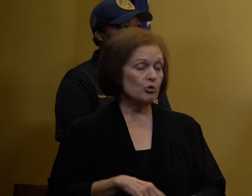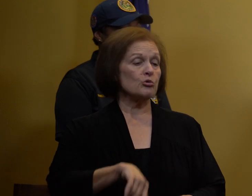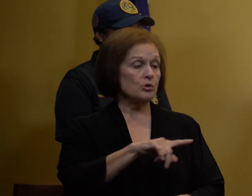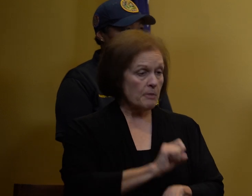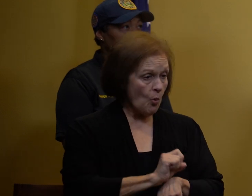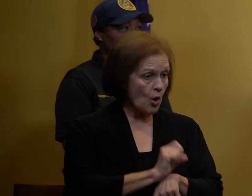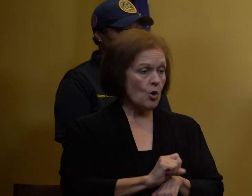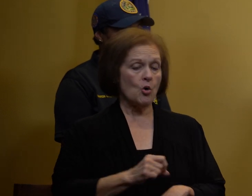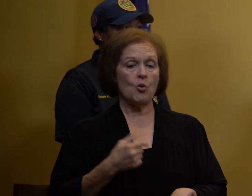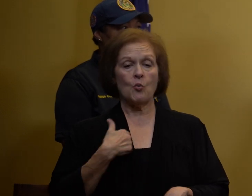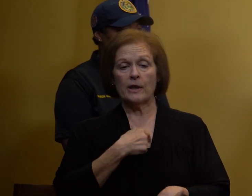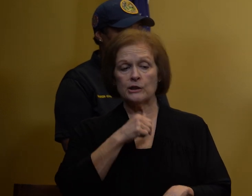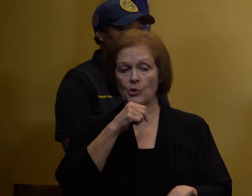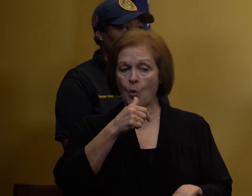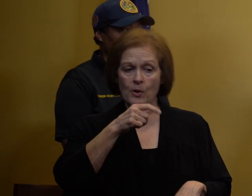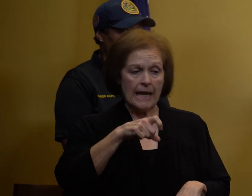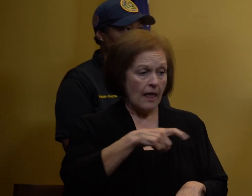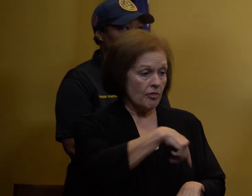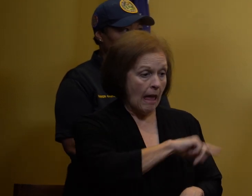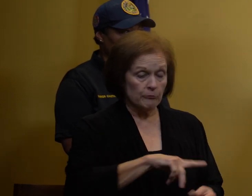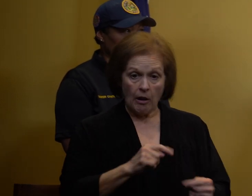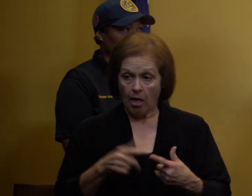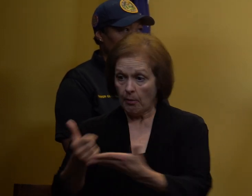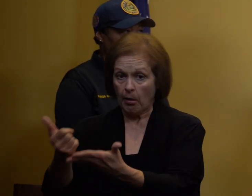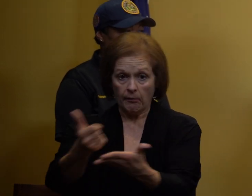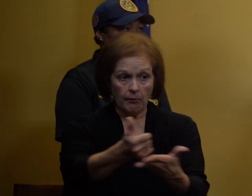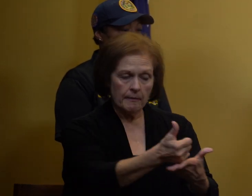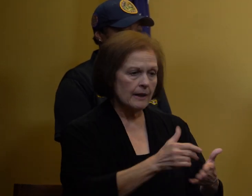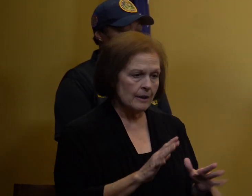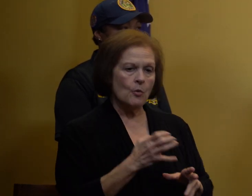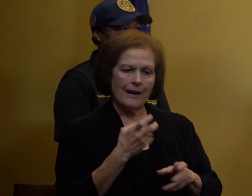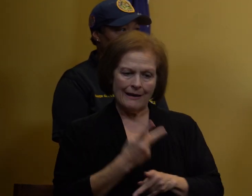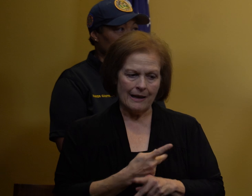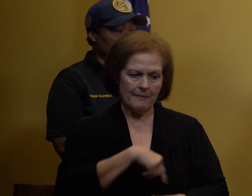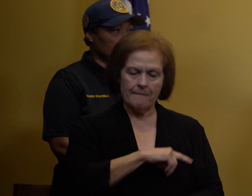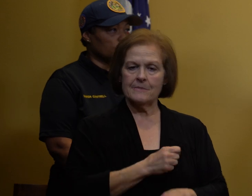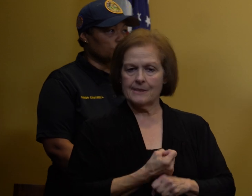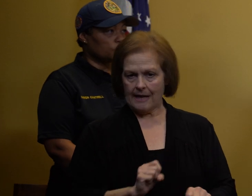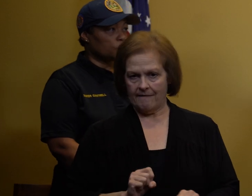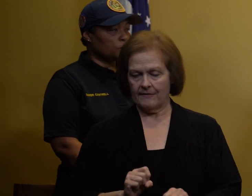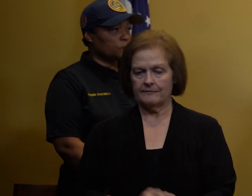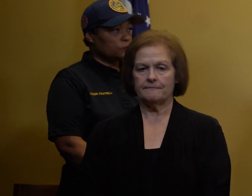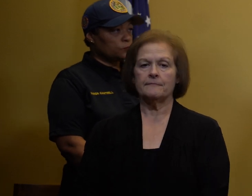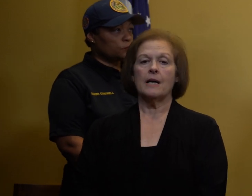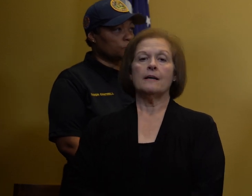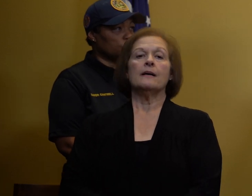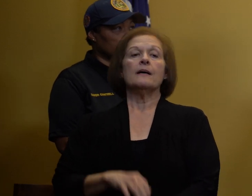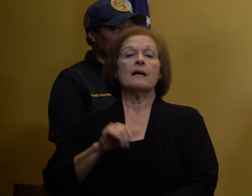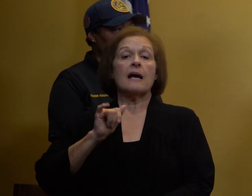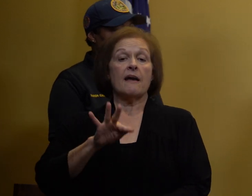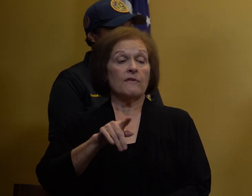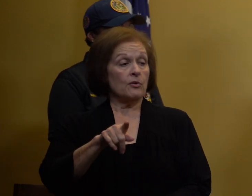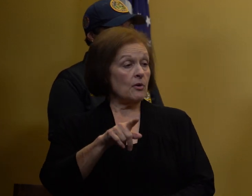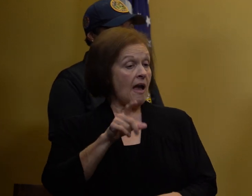to be navigating around you. So again, stay at home until we give you the all clear and tell you that it's safe to get on the roads again. If you have to